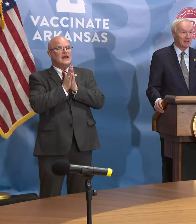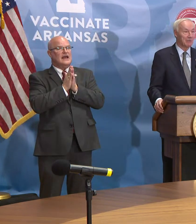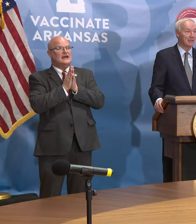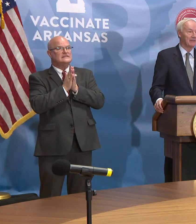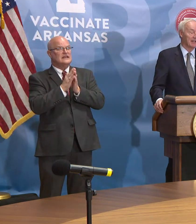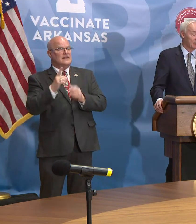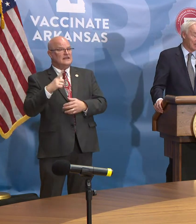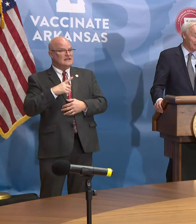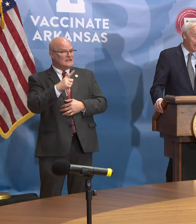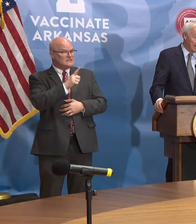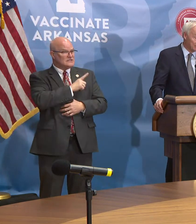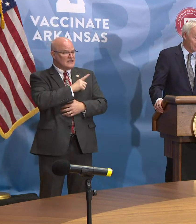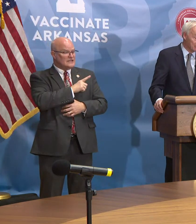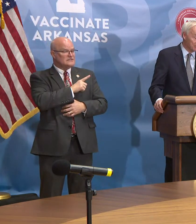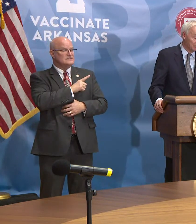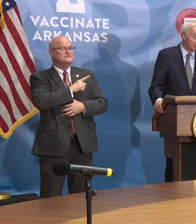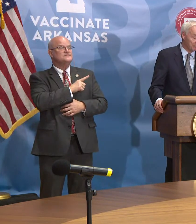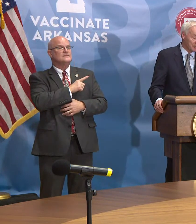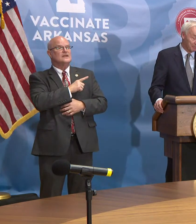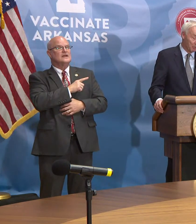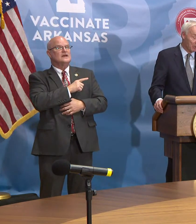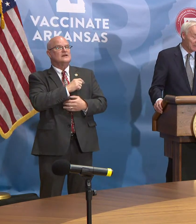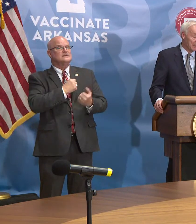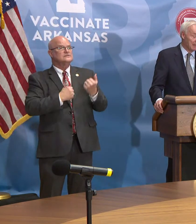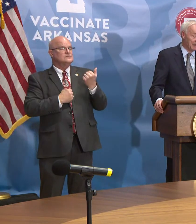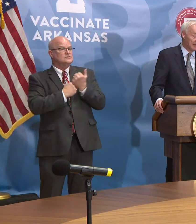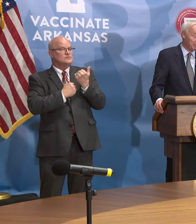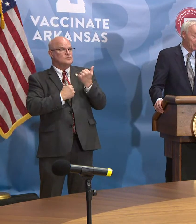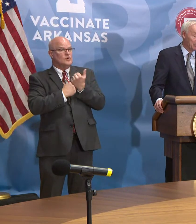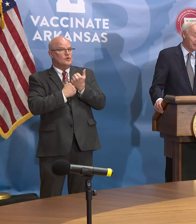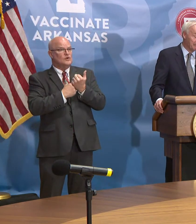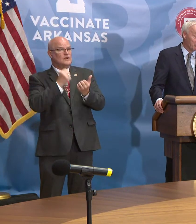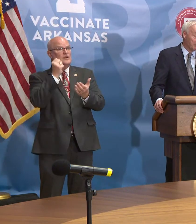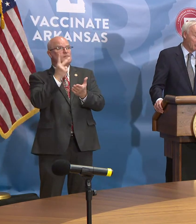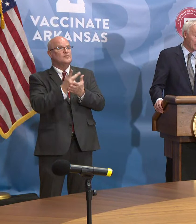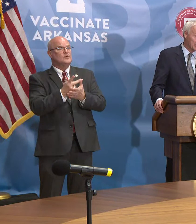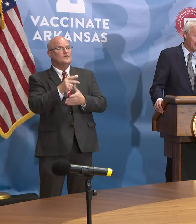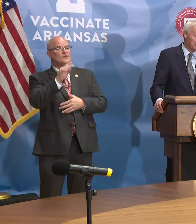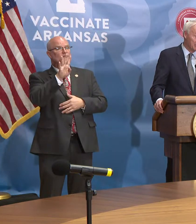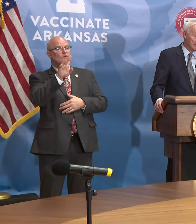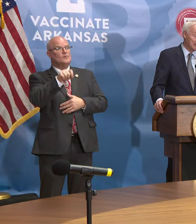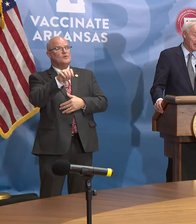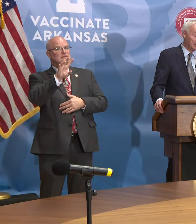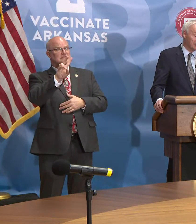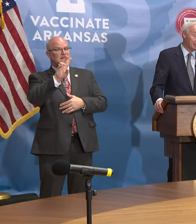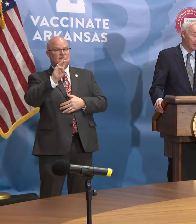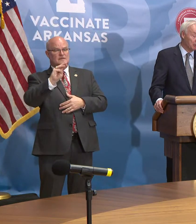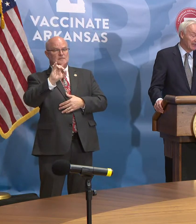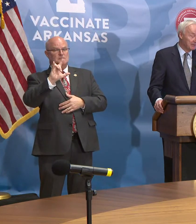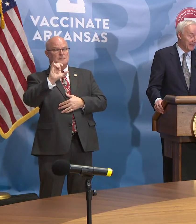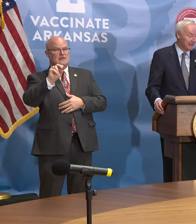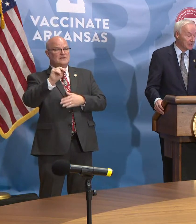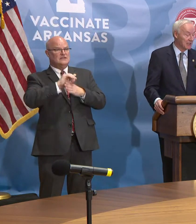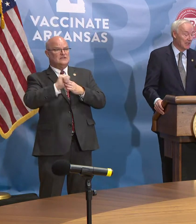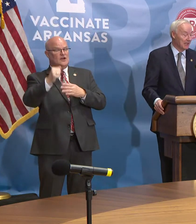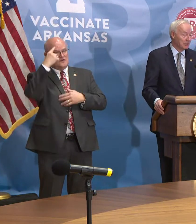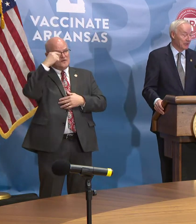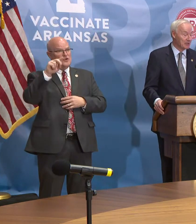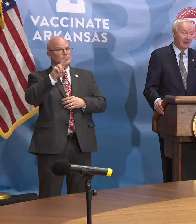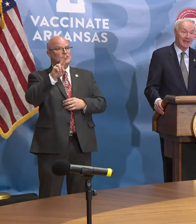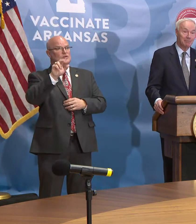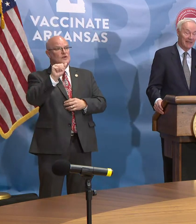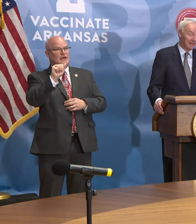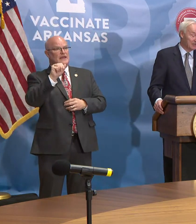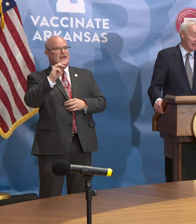General Assembly, the Legislative Council, to support and approve the $4.7 million for UAMS